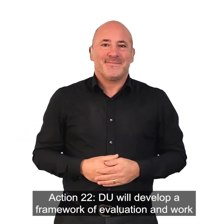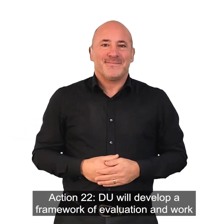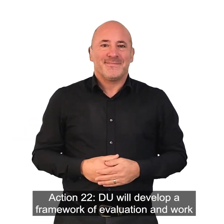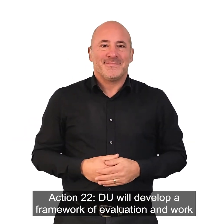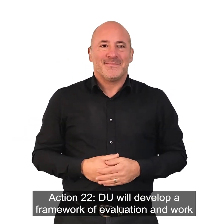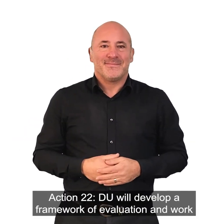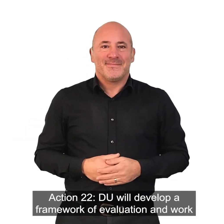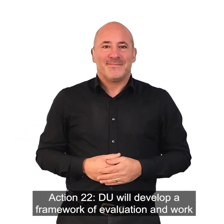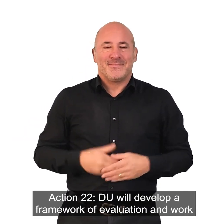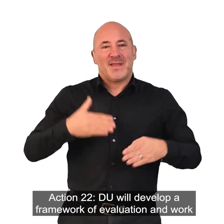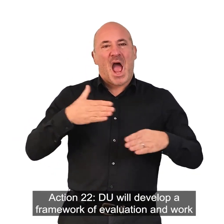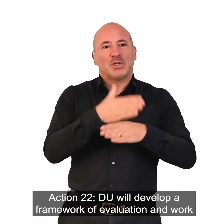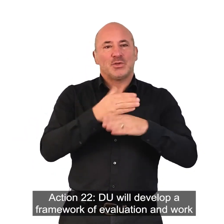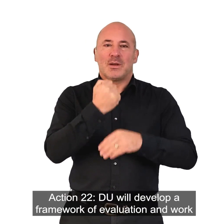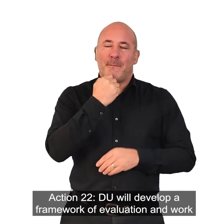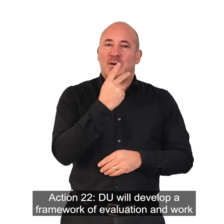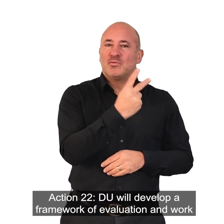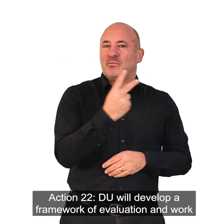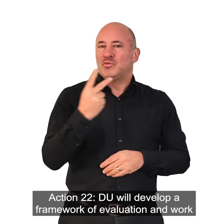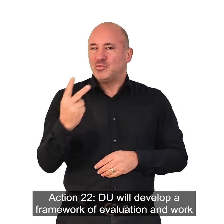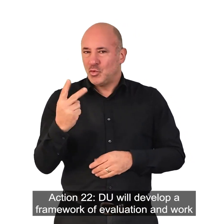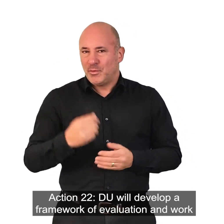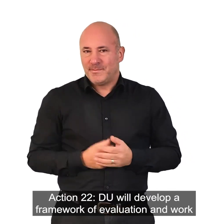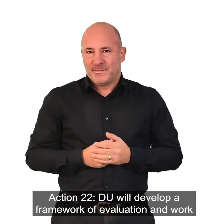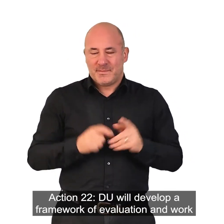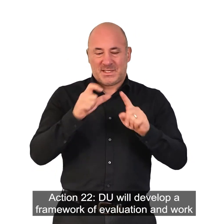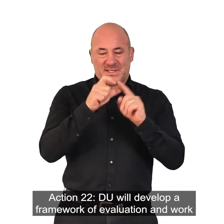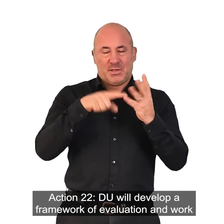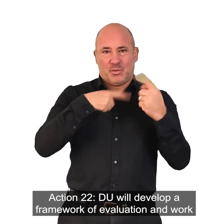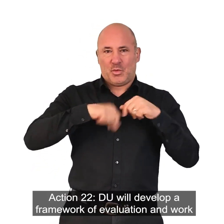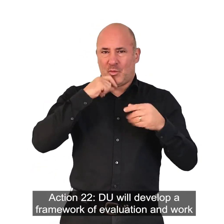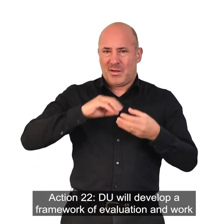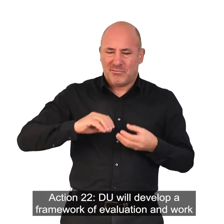Action 22. DU will develop a framework of evaluation and work